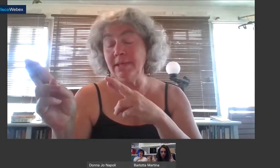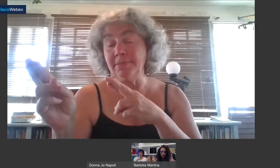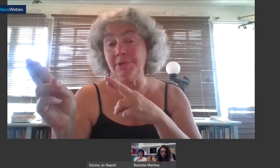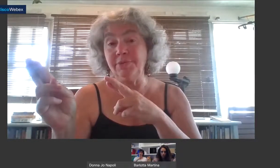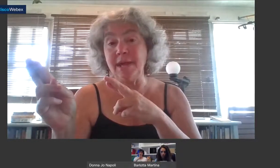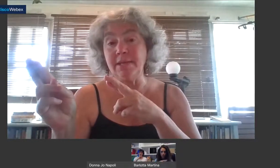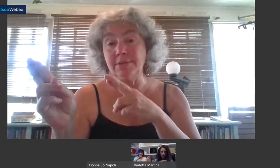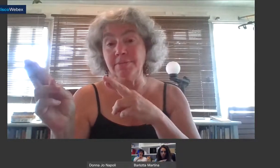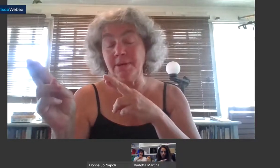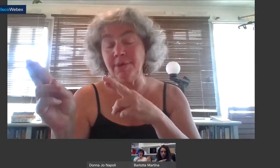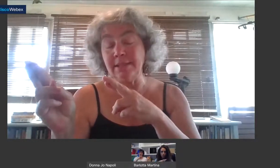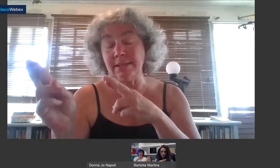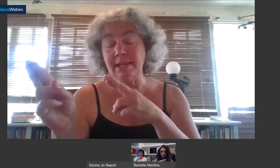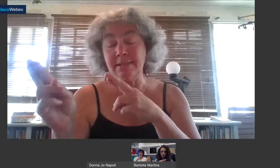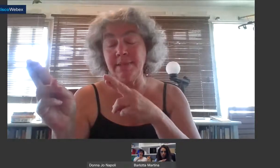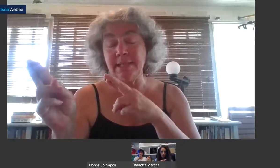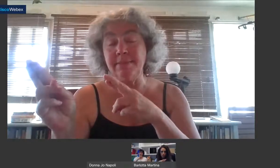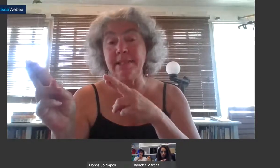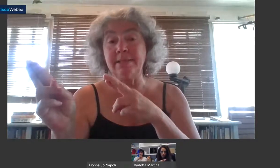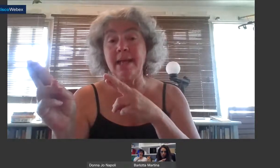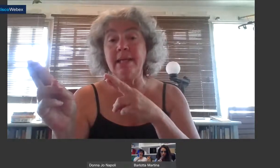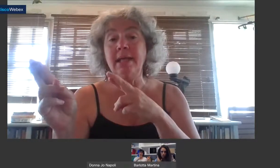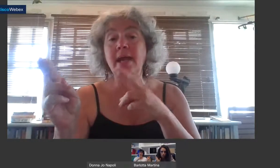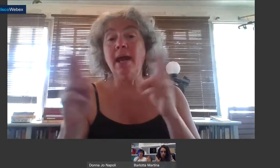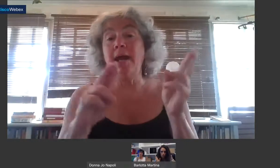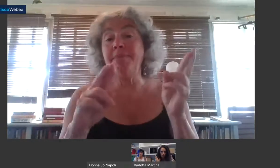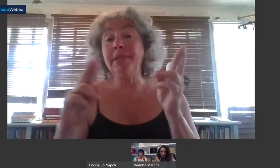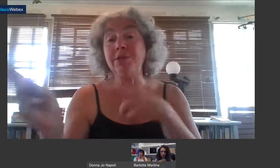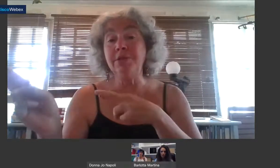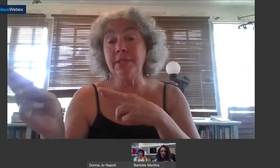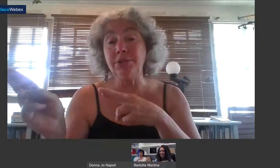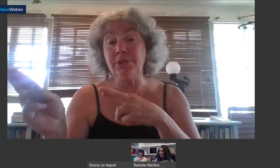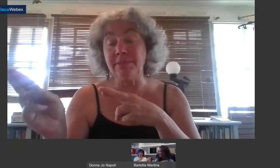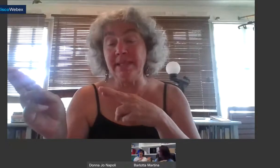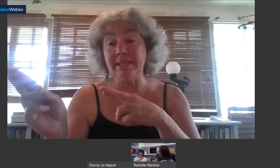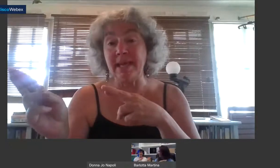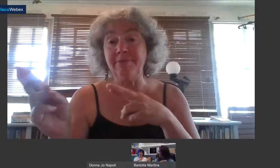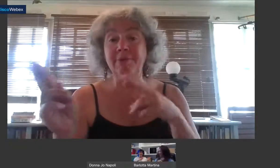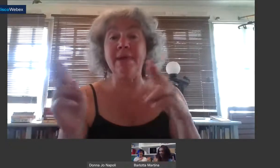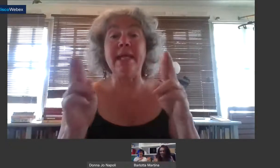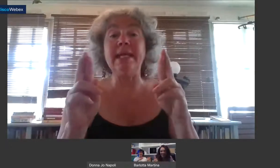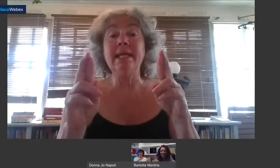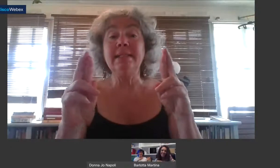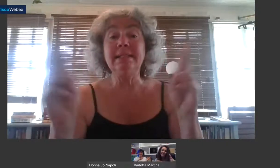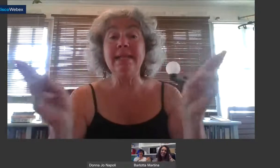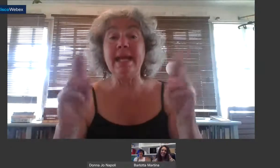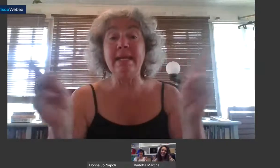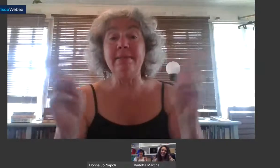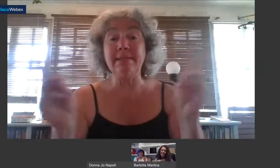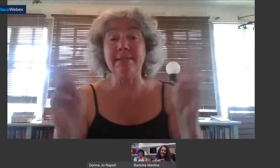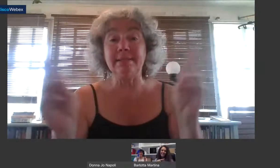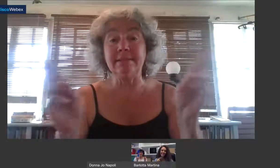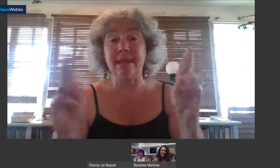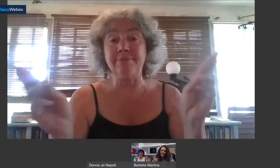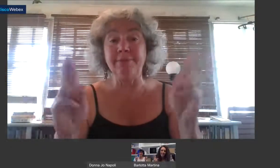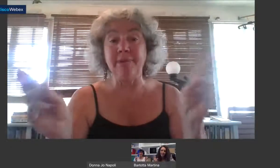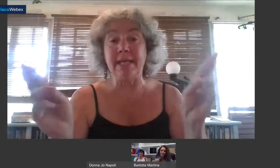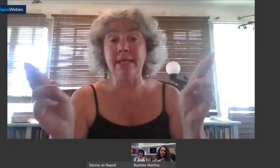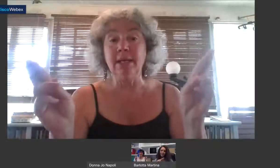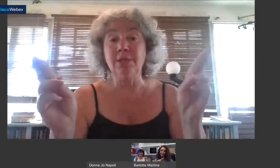to the right because my right side is my dominant side. This used to be the sign for ready. Today, this is the sign for ready. You